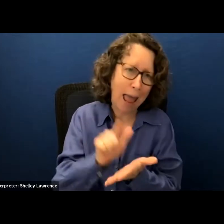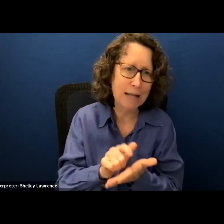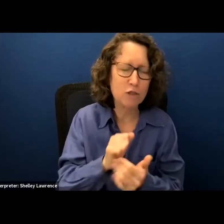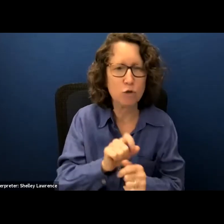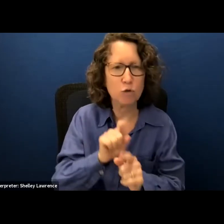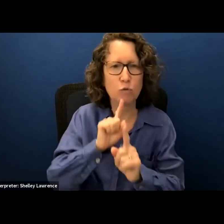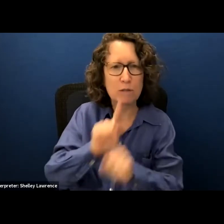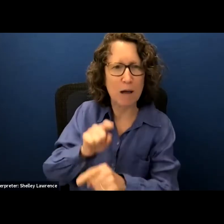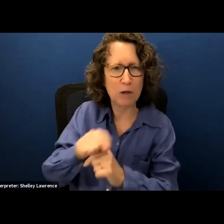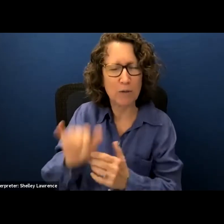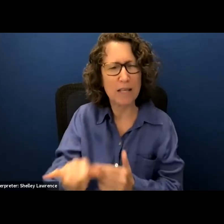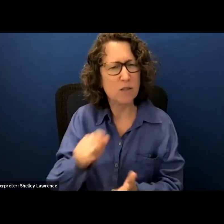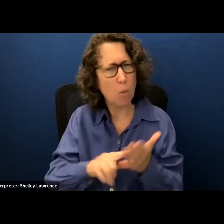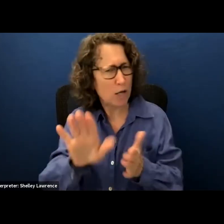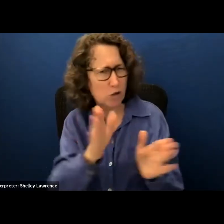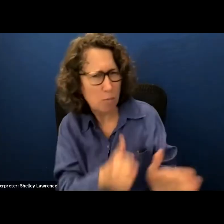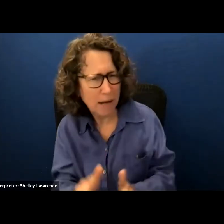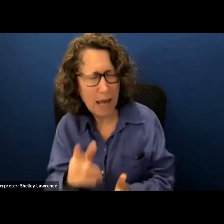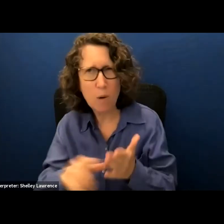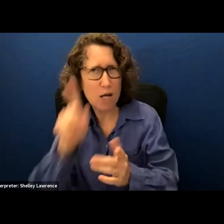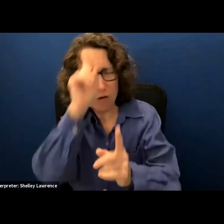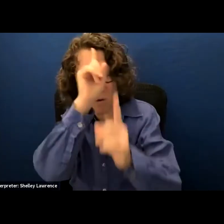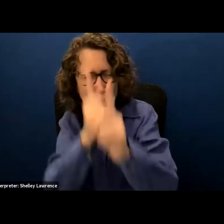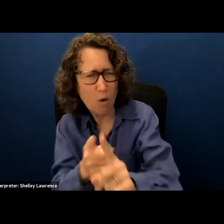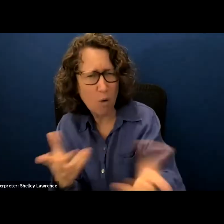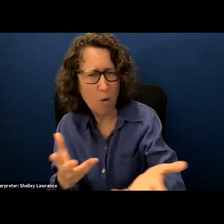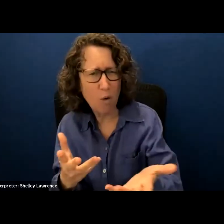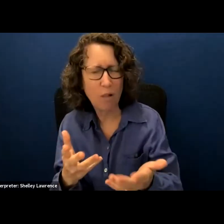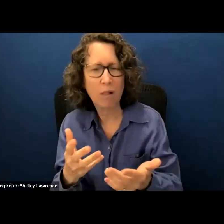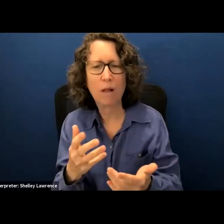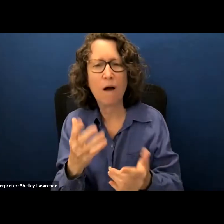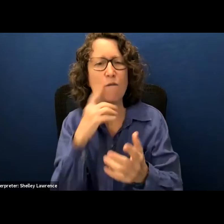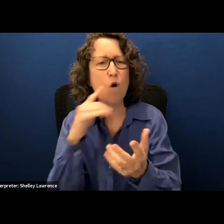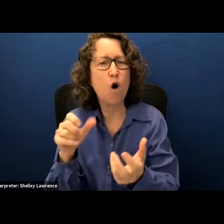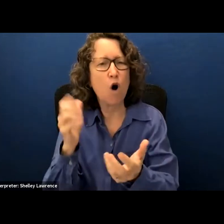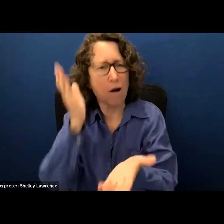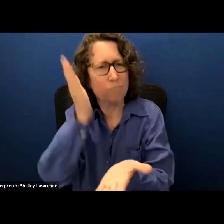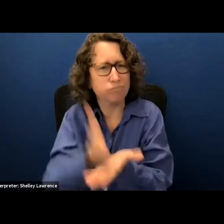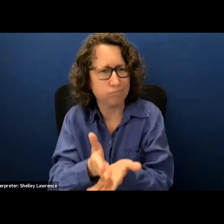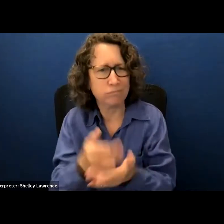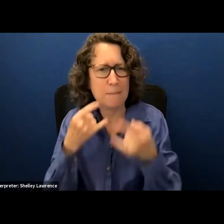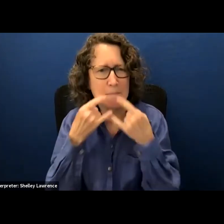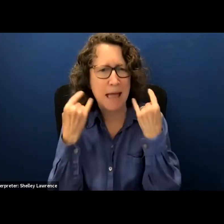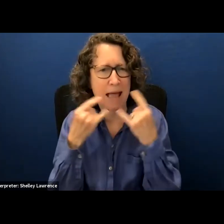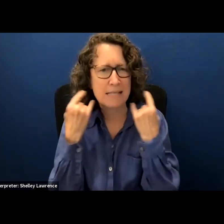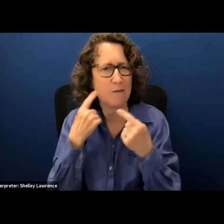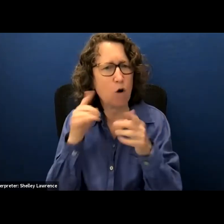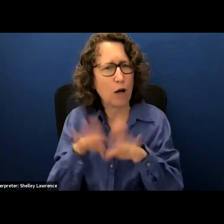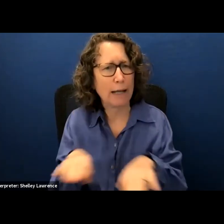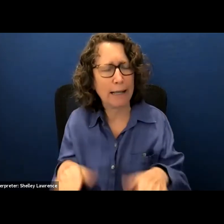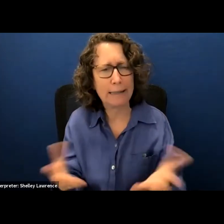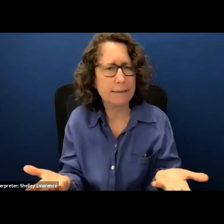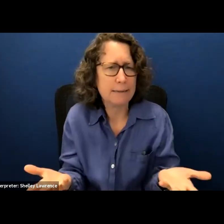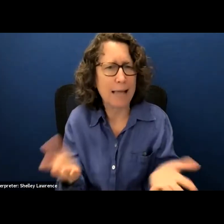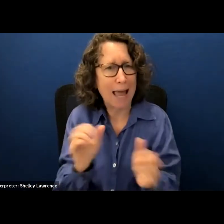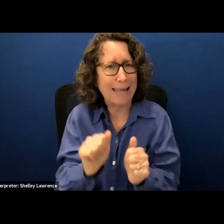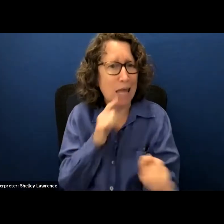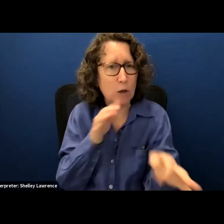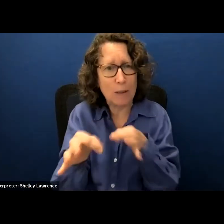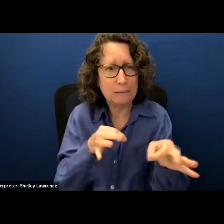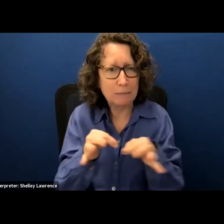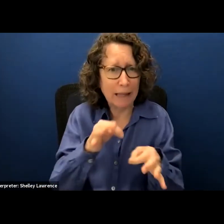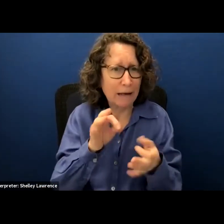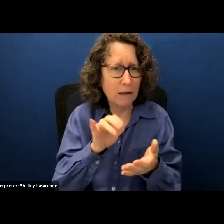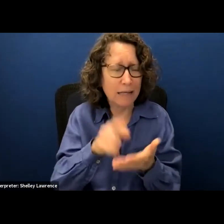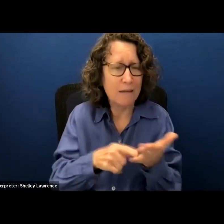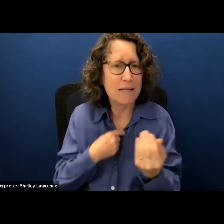talk about what is your plan? What is your goal for getting rid of masks for kids? You know, can you at least talk